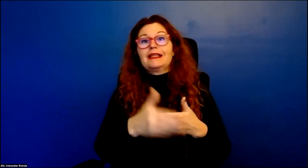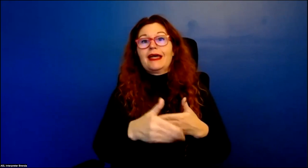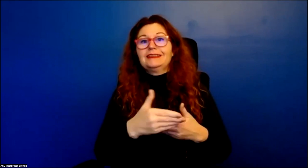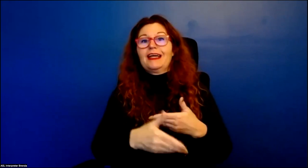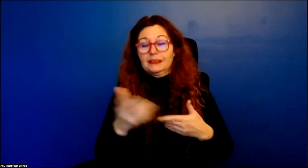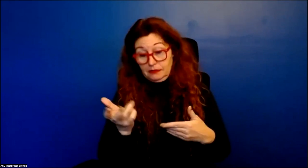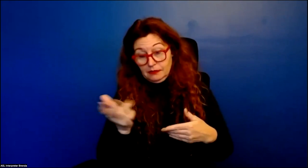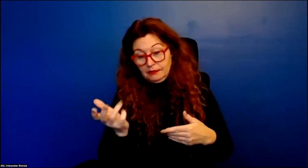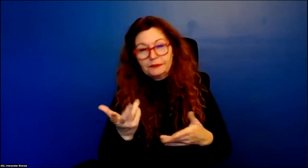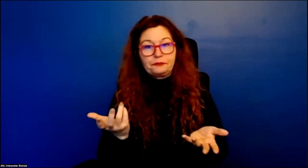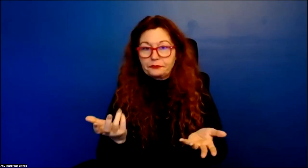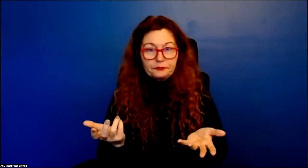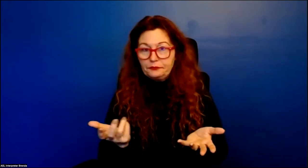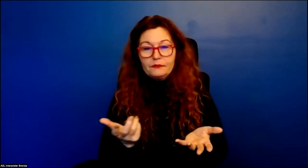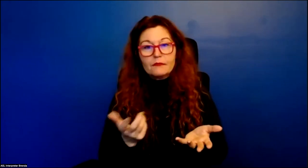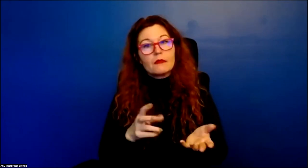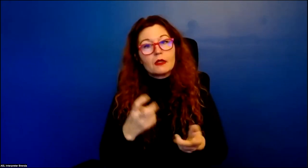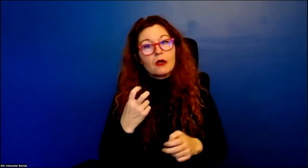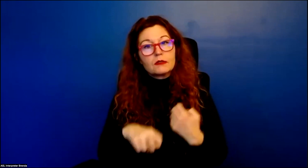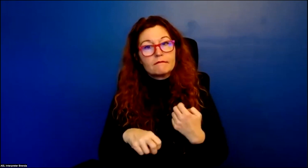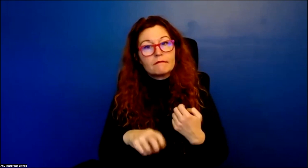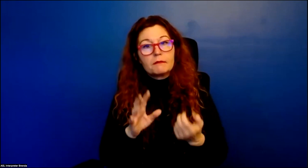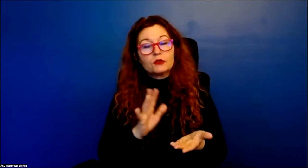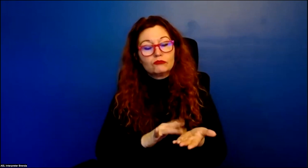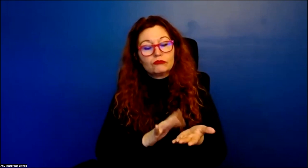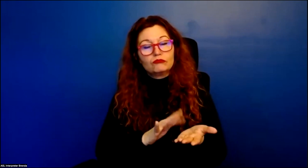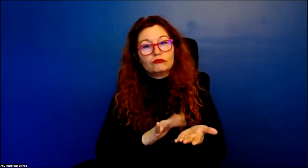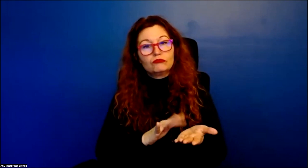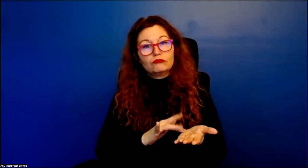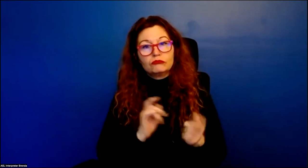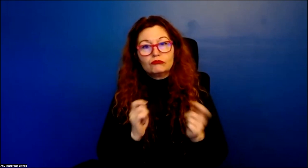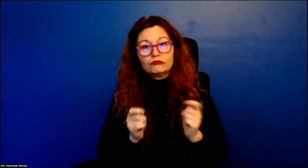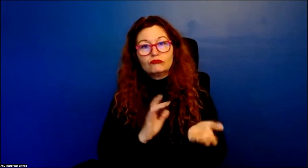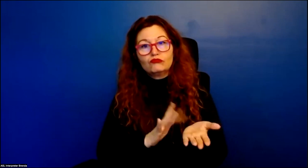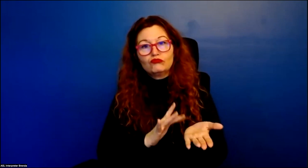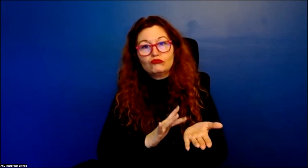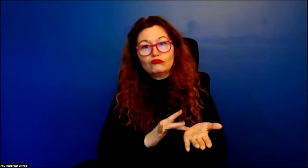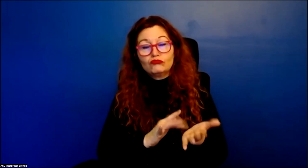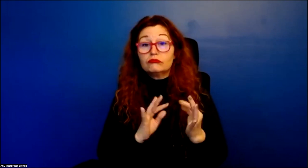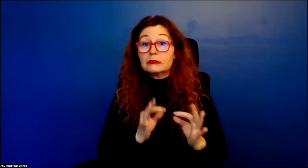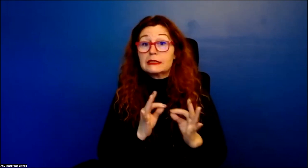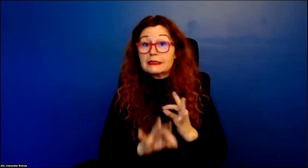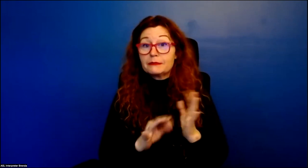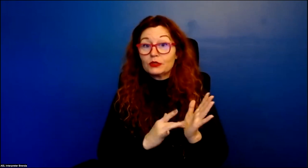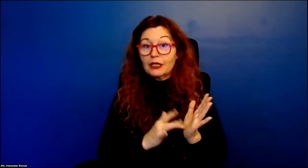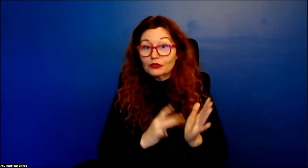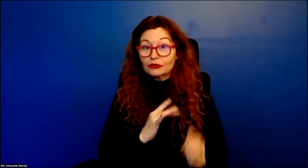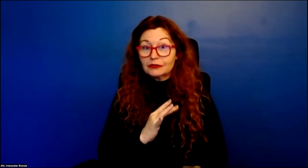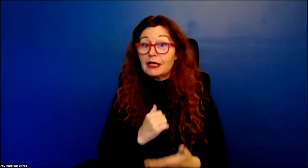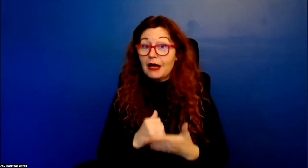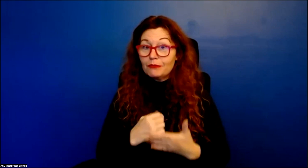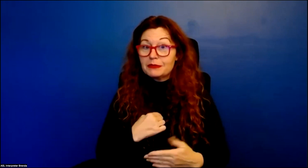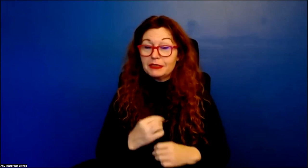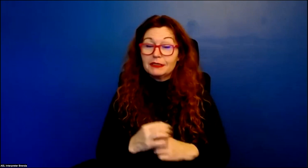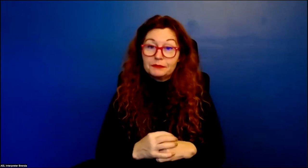physical strength and dexterity. I can do with just a simple touch. So that helps me immensely. This is not really an